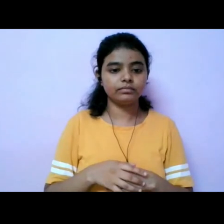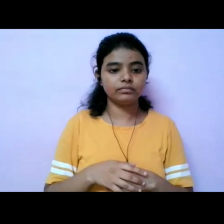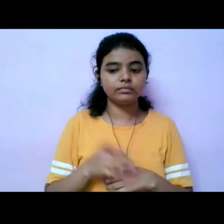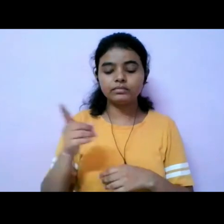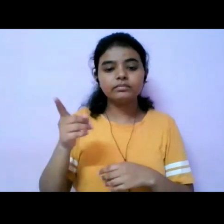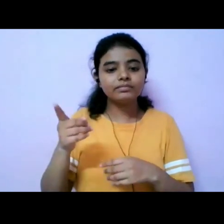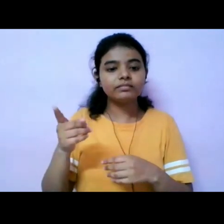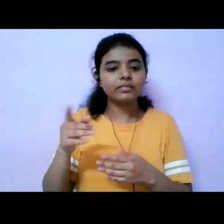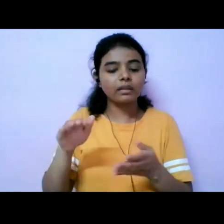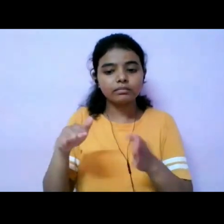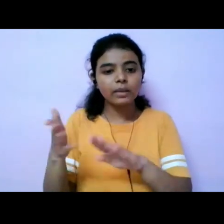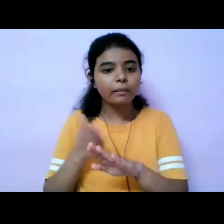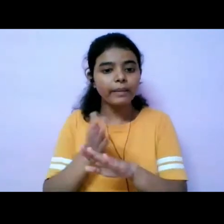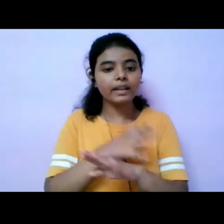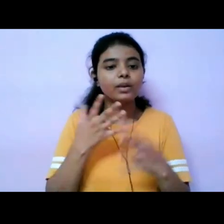reanimate,